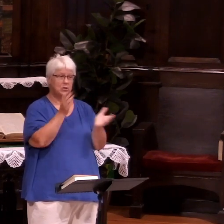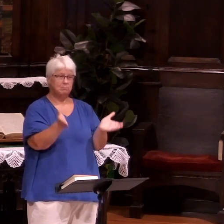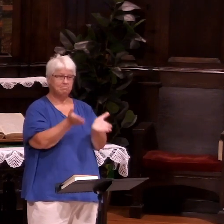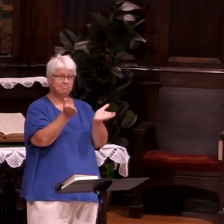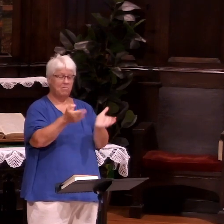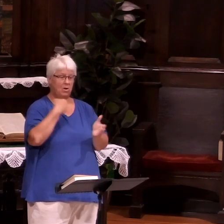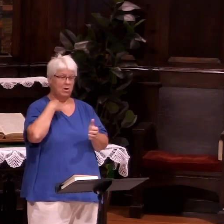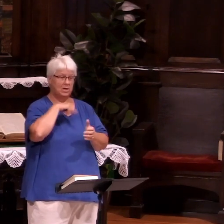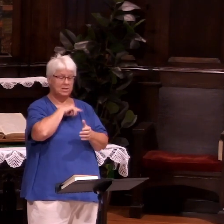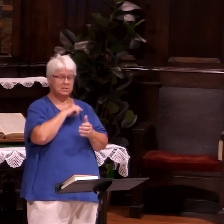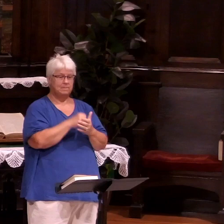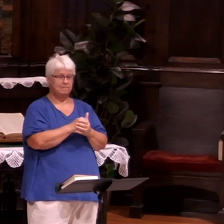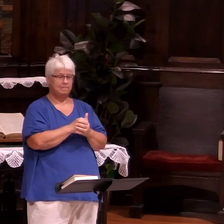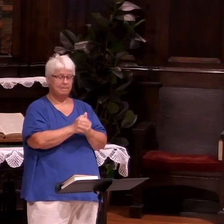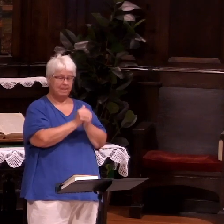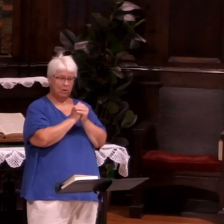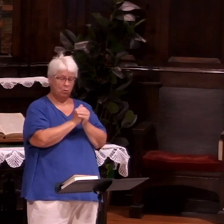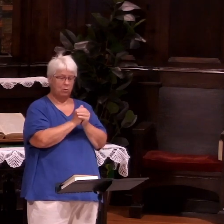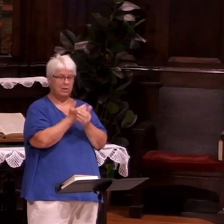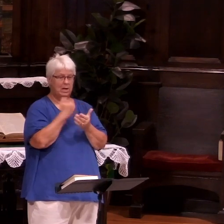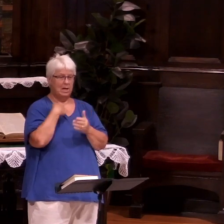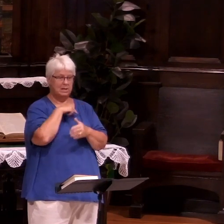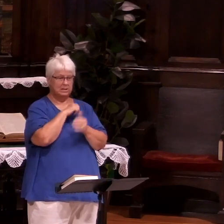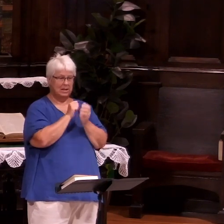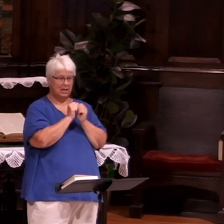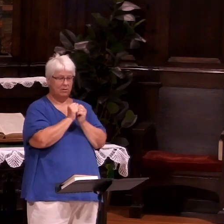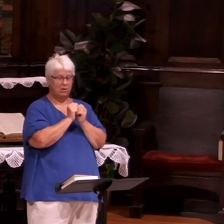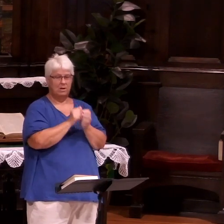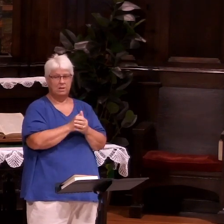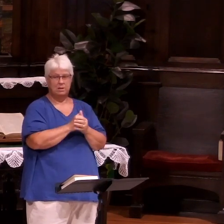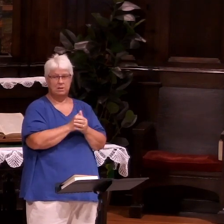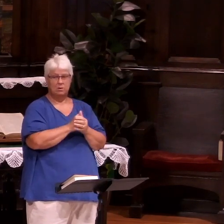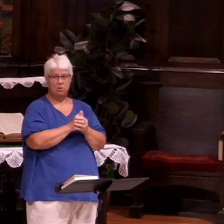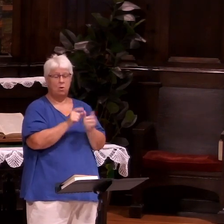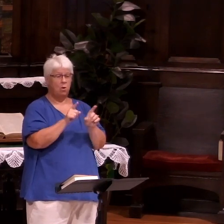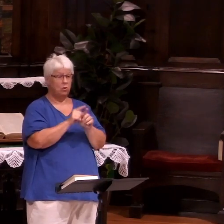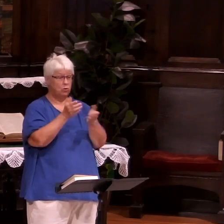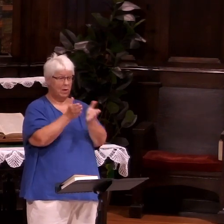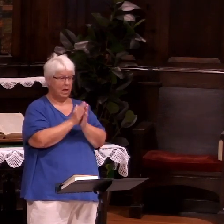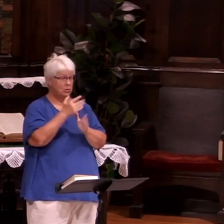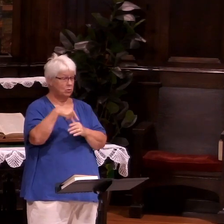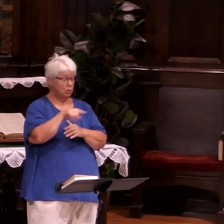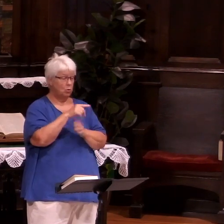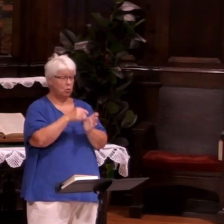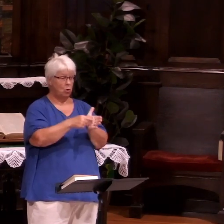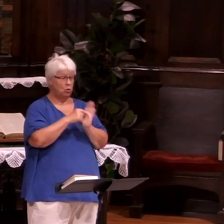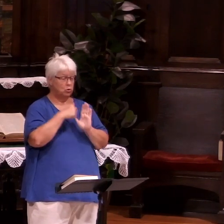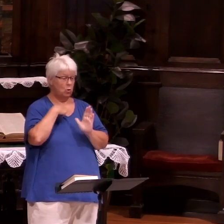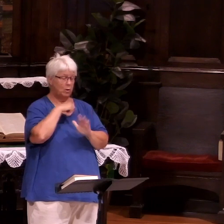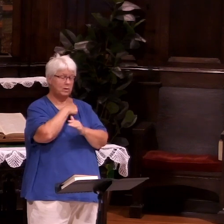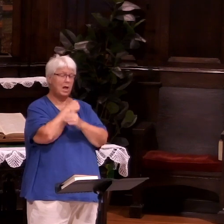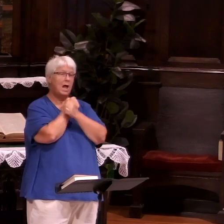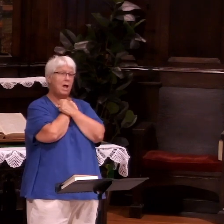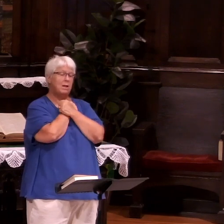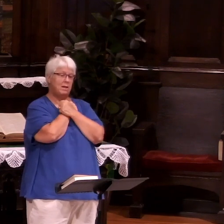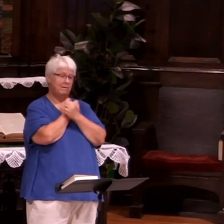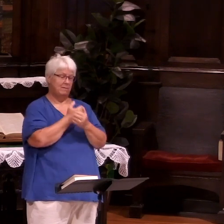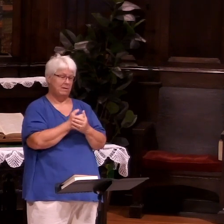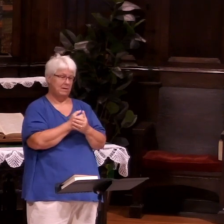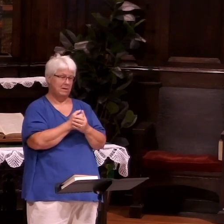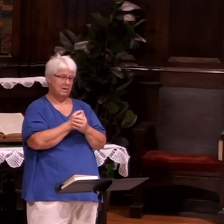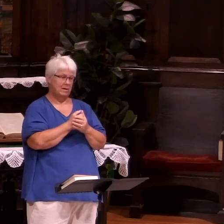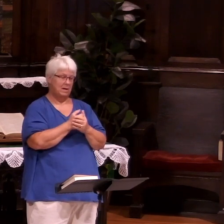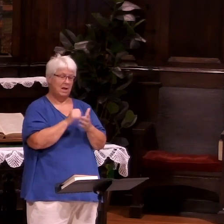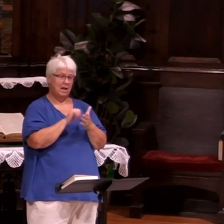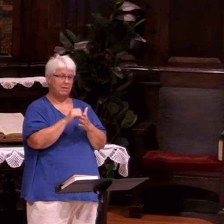on and holding our hand. God, we also ask that you would show us how to love in